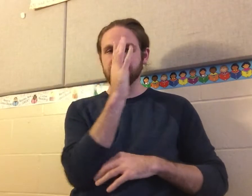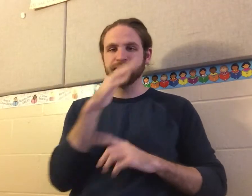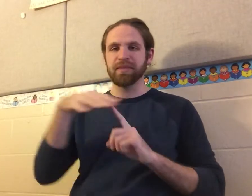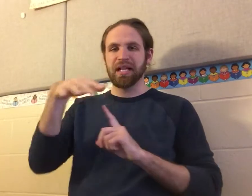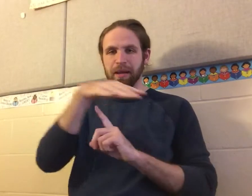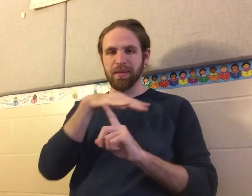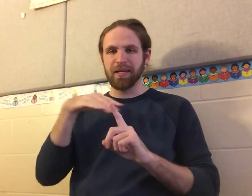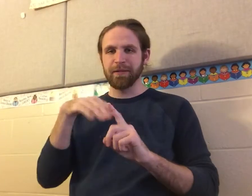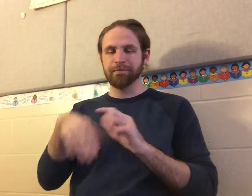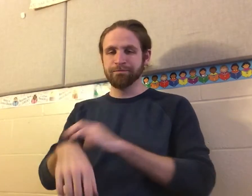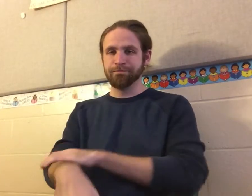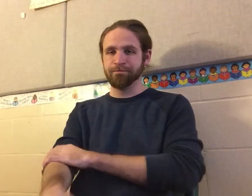Both